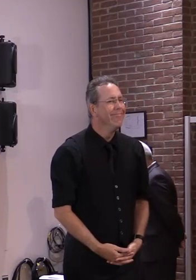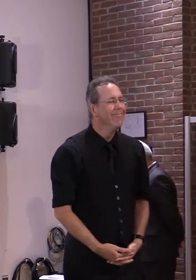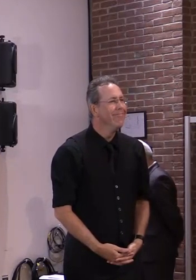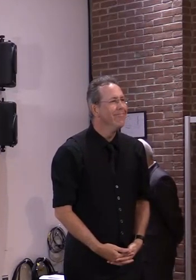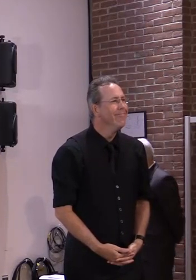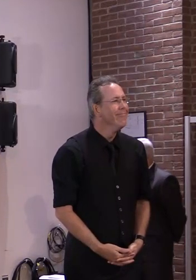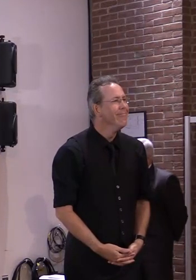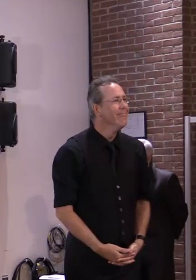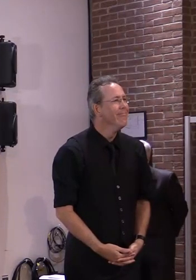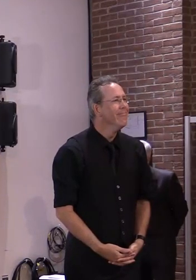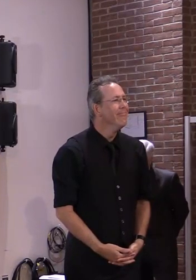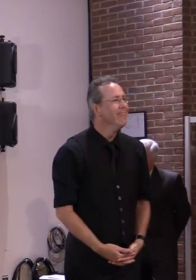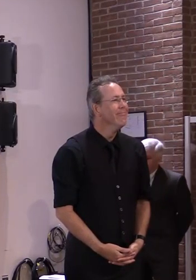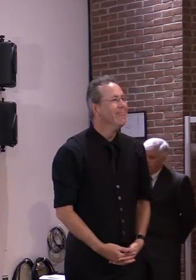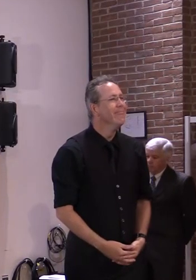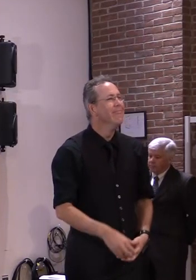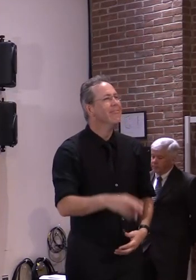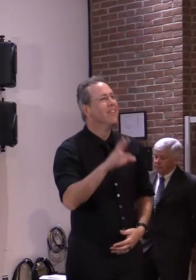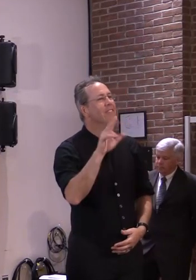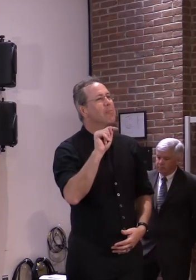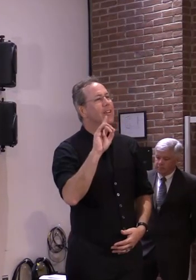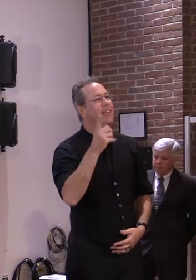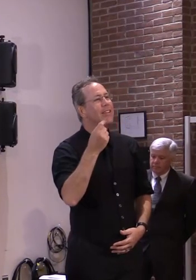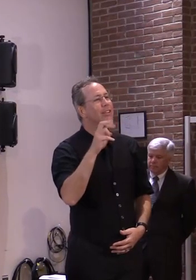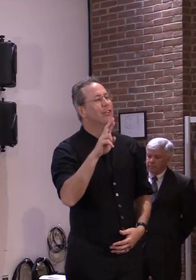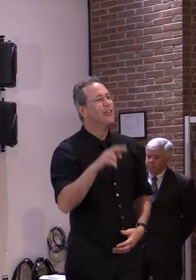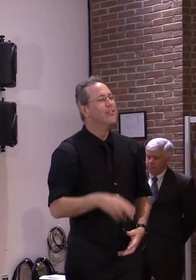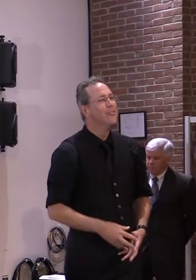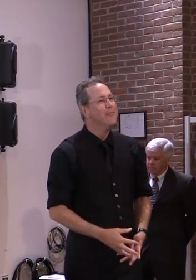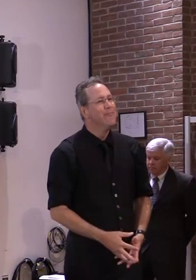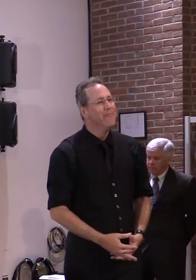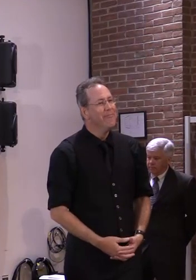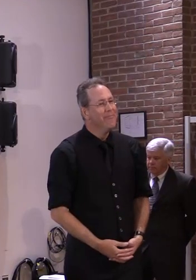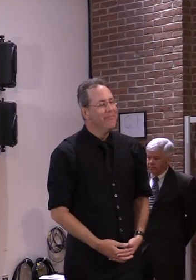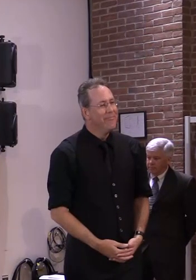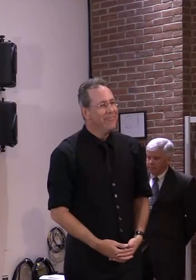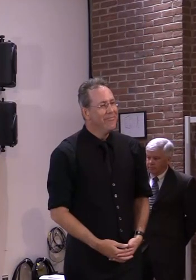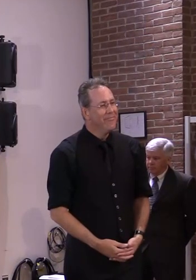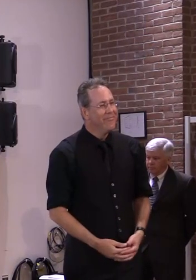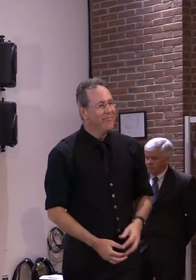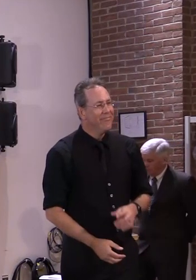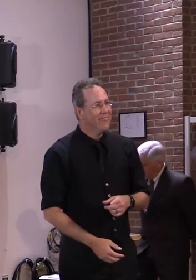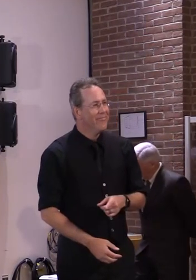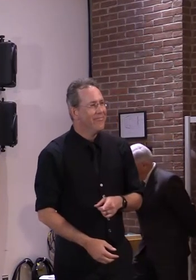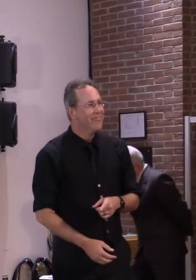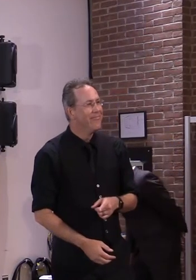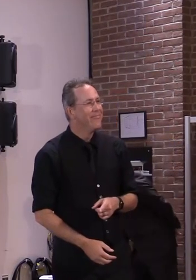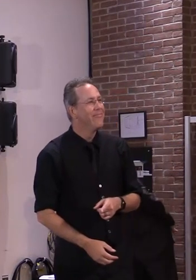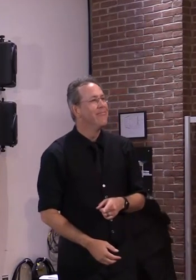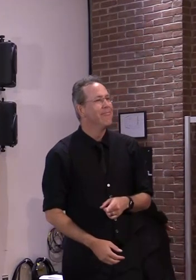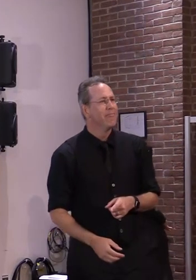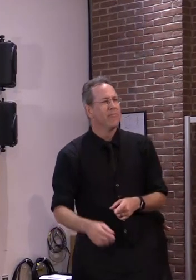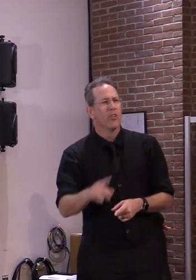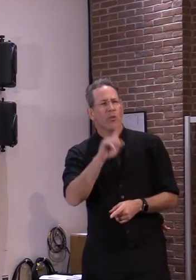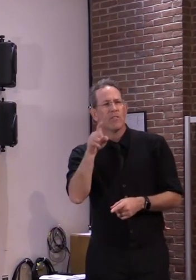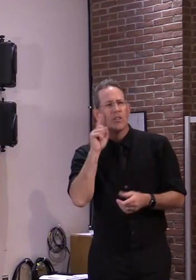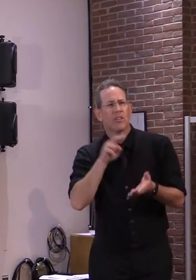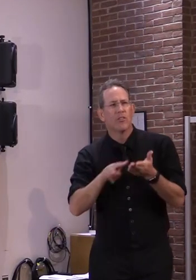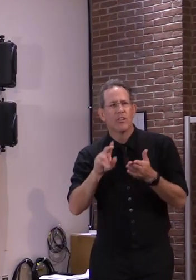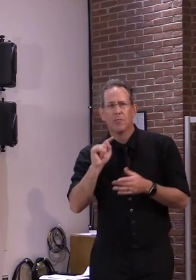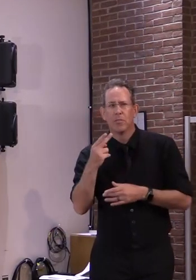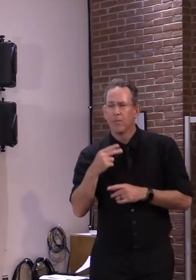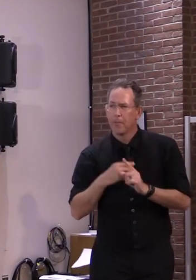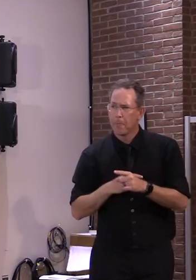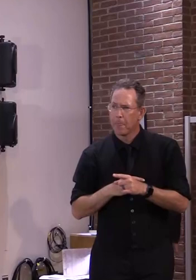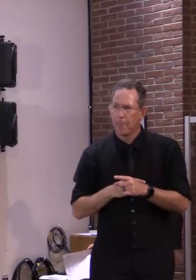Xander Landon, Vermont Digger. Hi, can you hear me? We can. I have a question for Secretary Smith, and this is about the